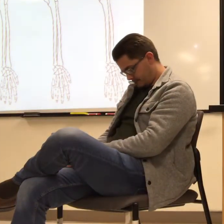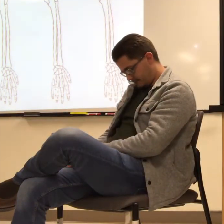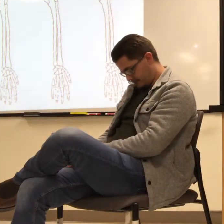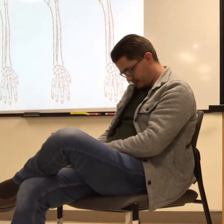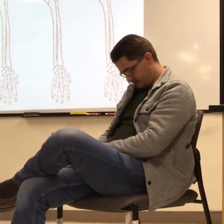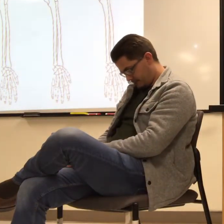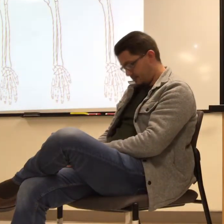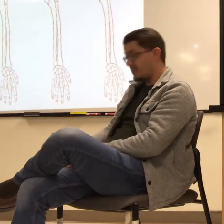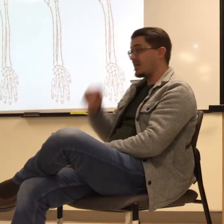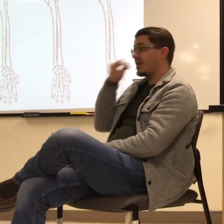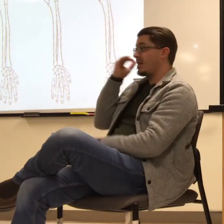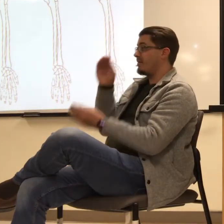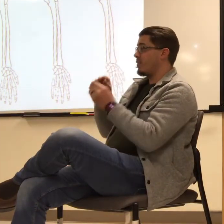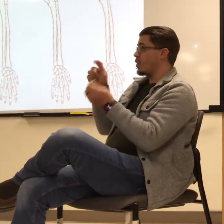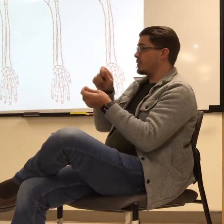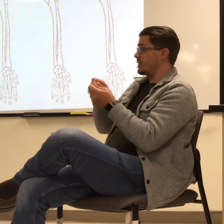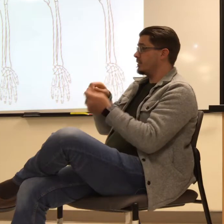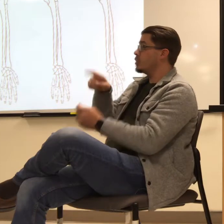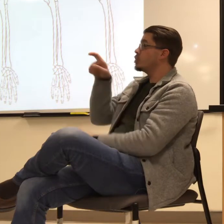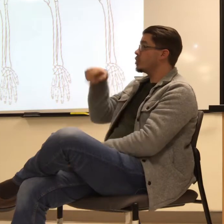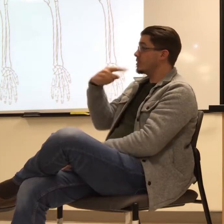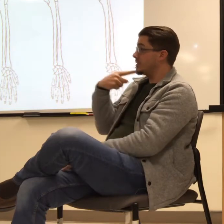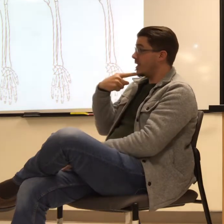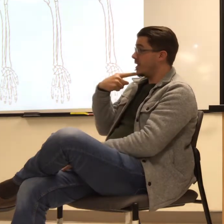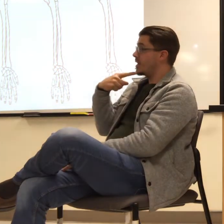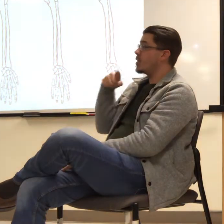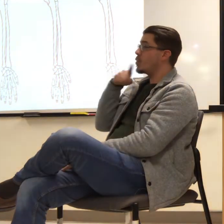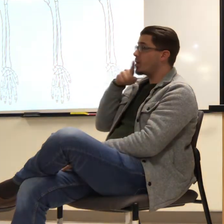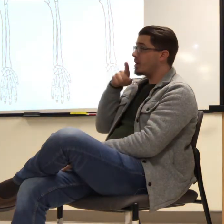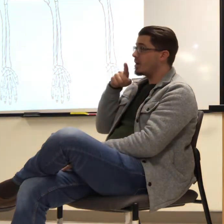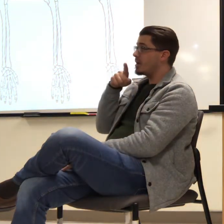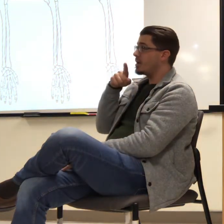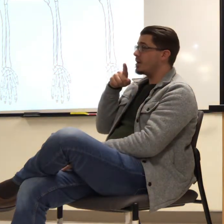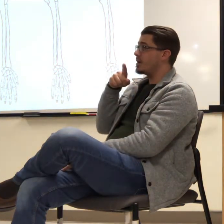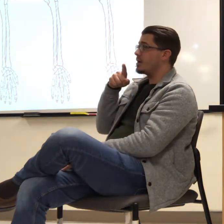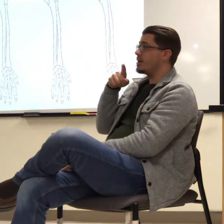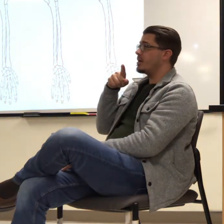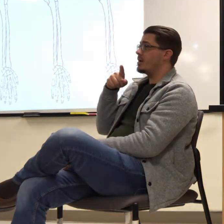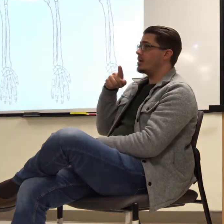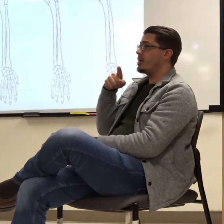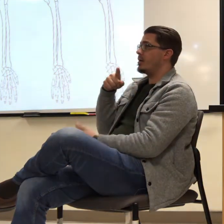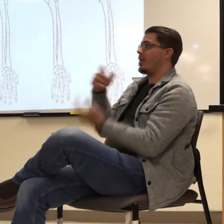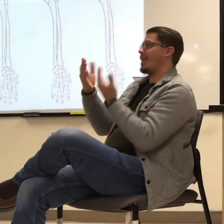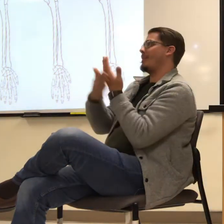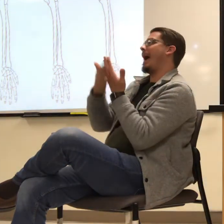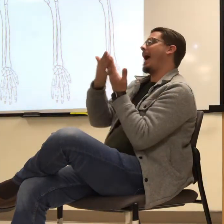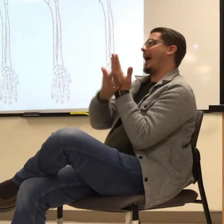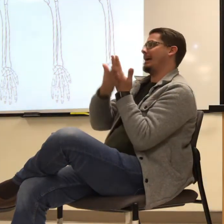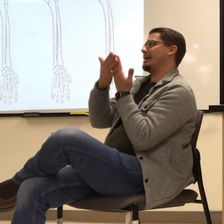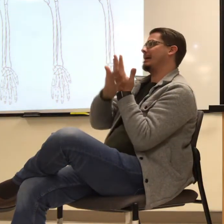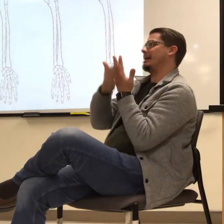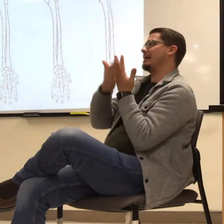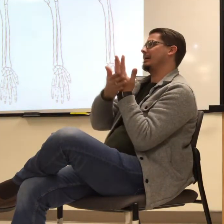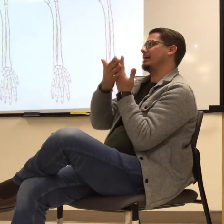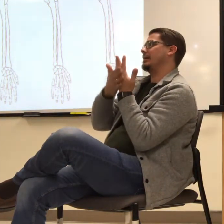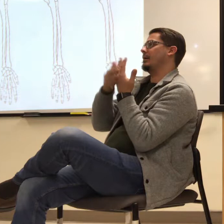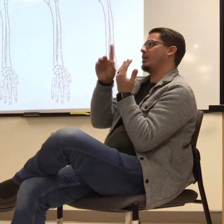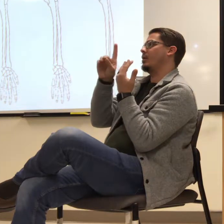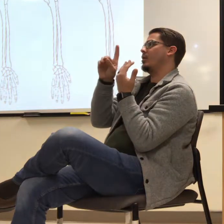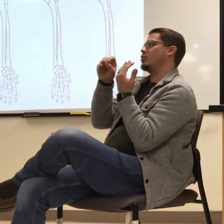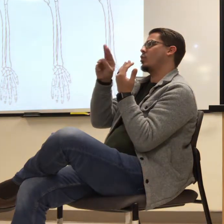And if you want to get more specific, you should say, you know, pretty much on the back, the dorsal aspect.